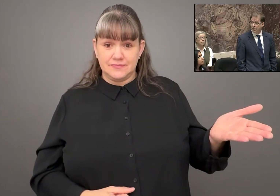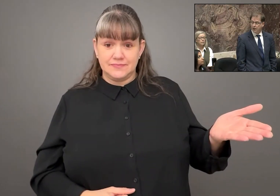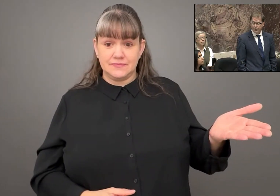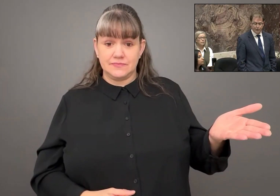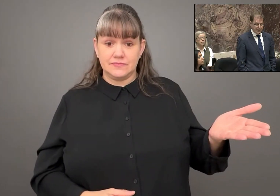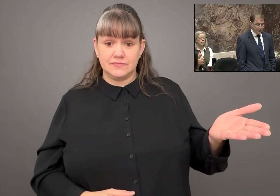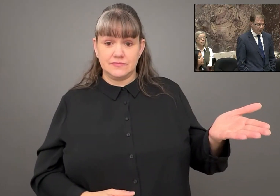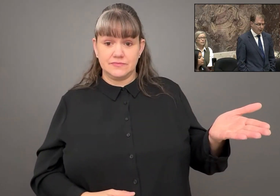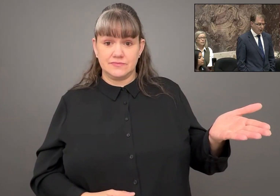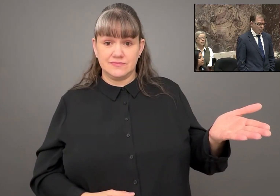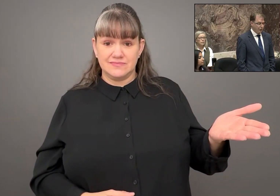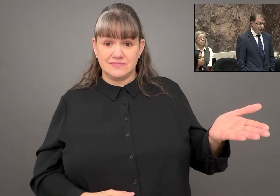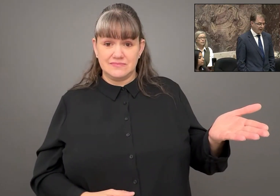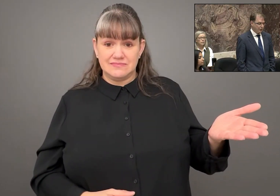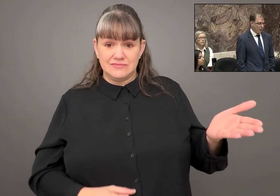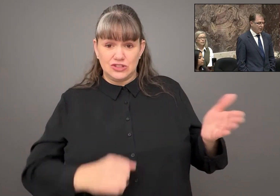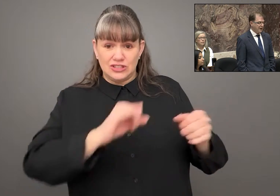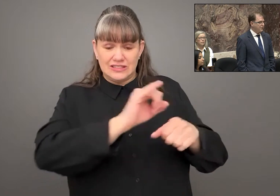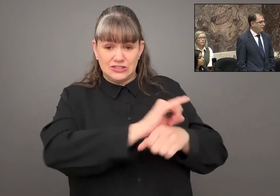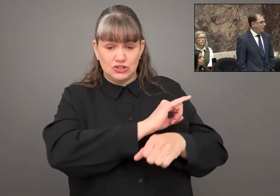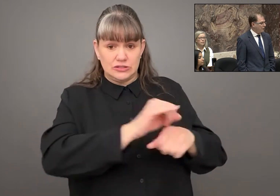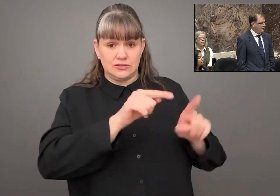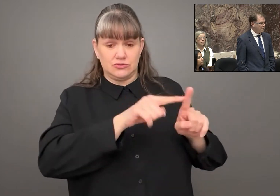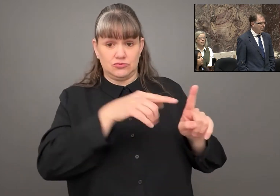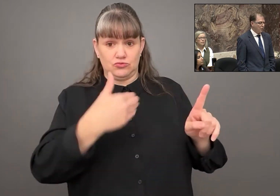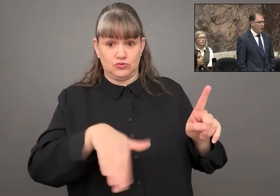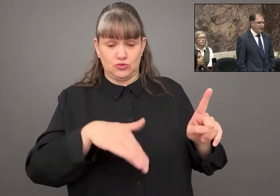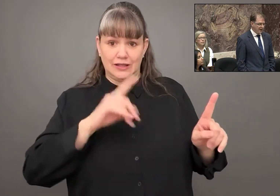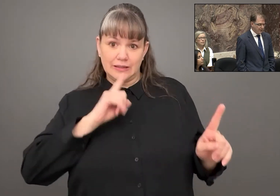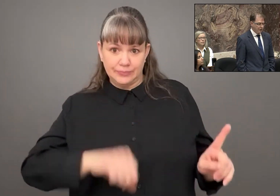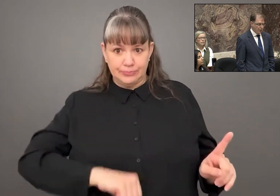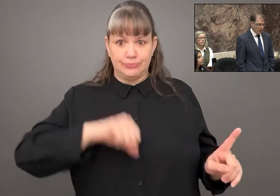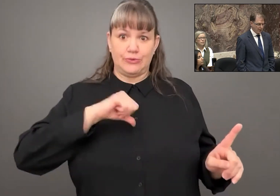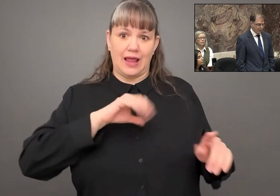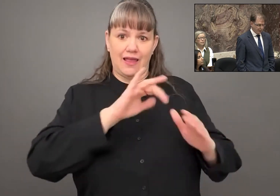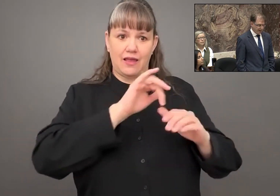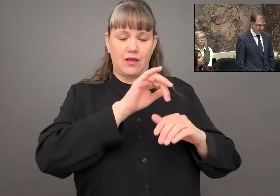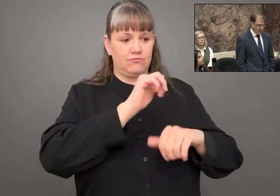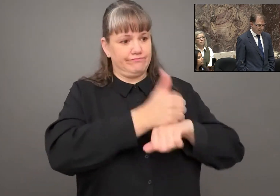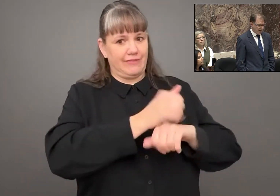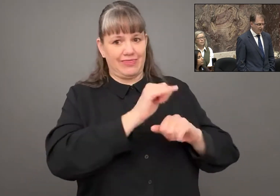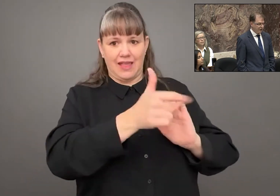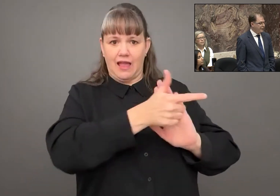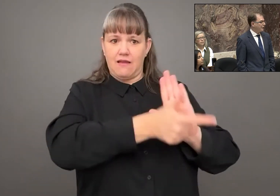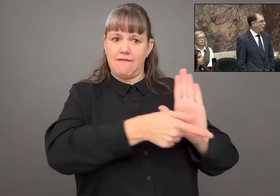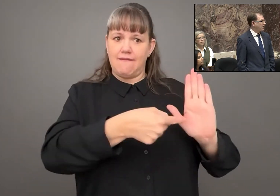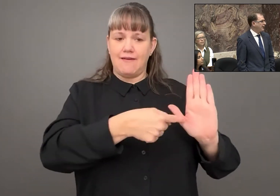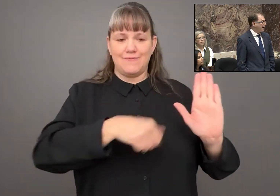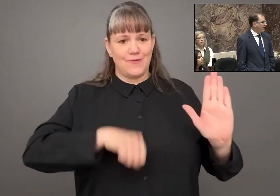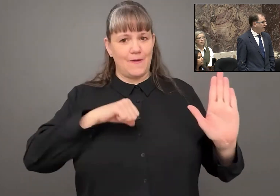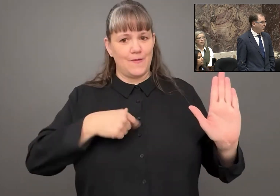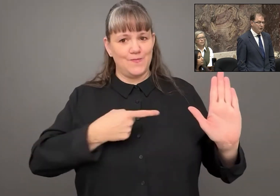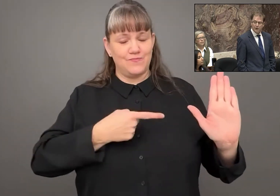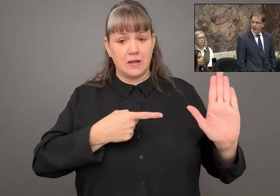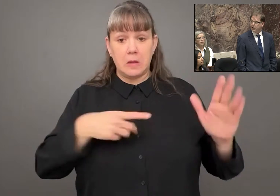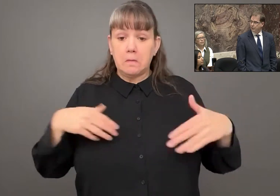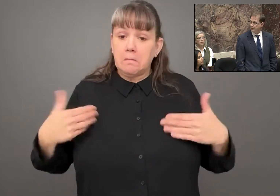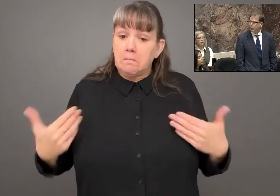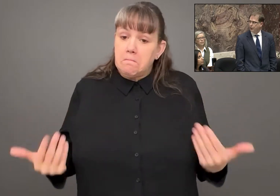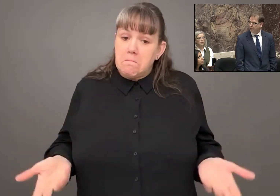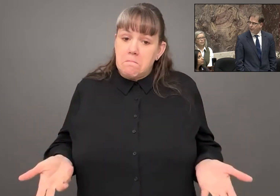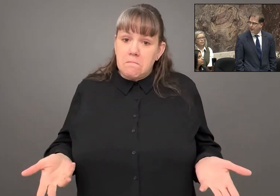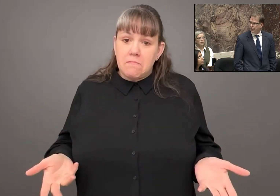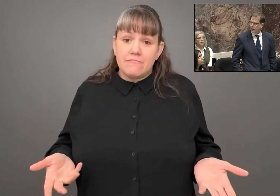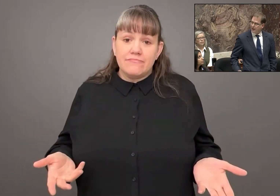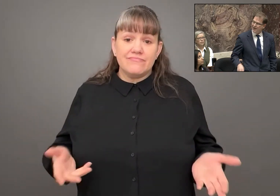that, Honourable Speaker. With respect to what we need to do, Honourable Speaker, is to build more clean energy. I think the member